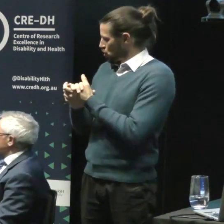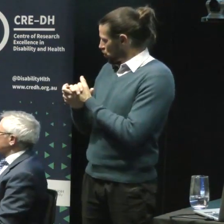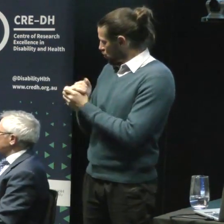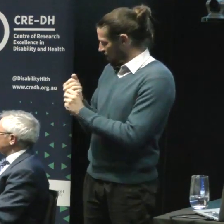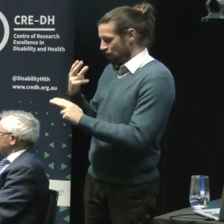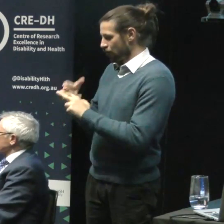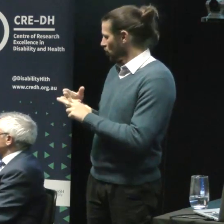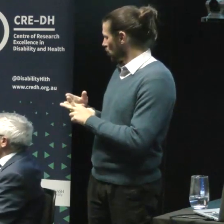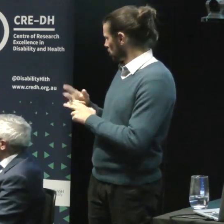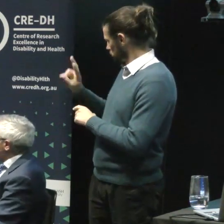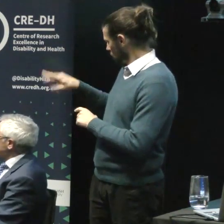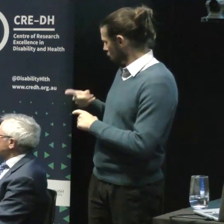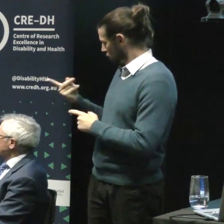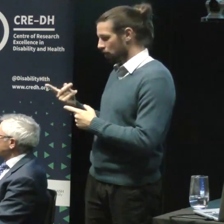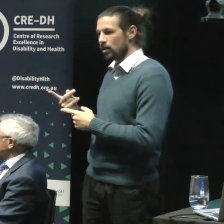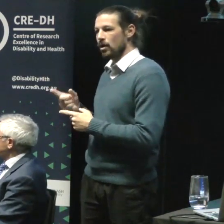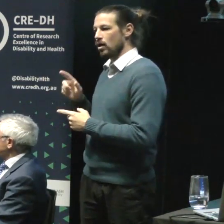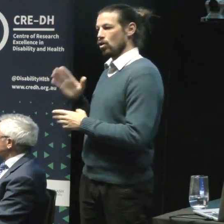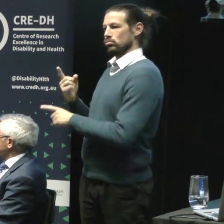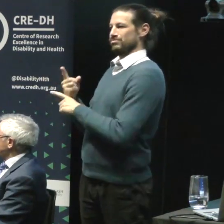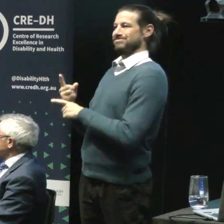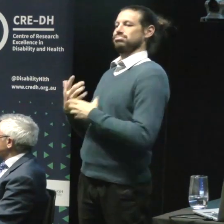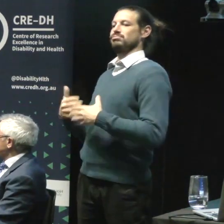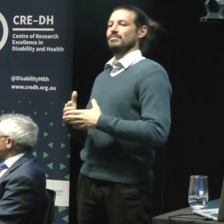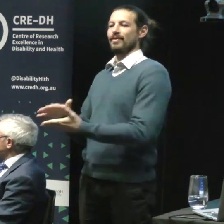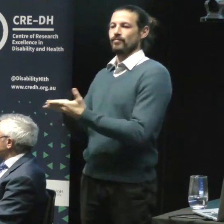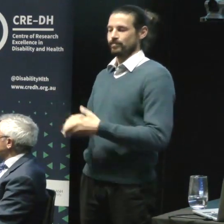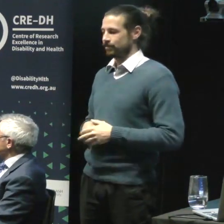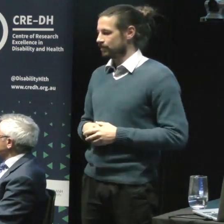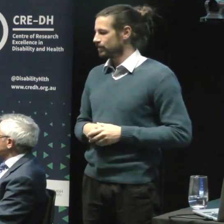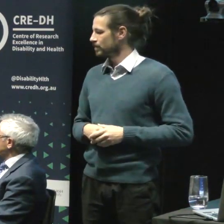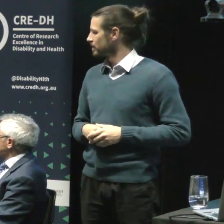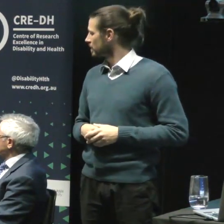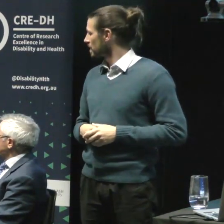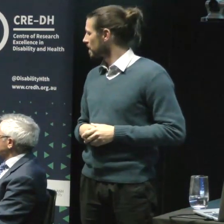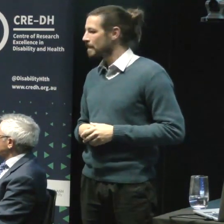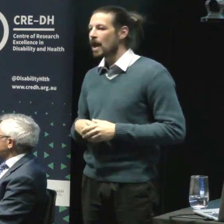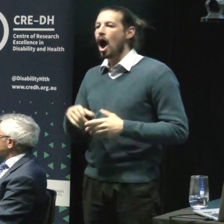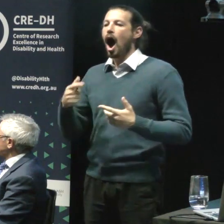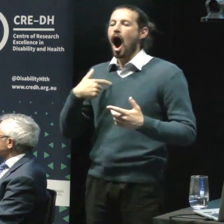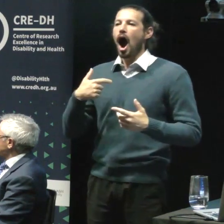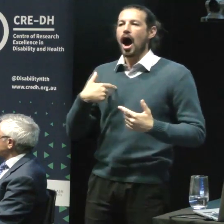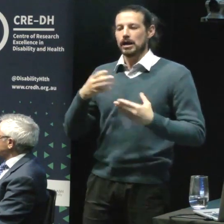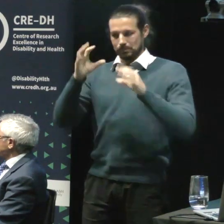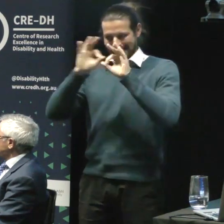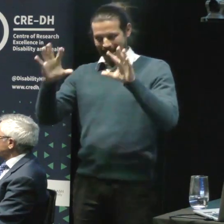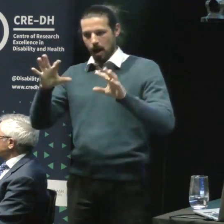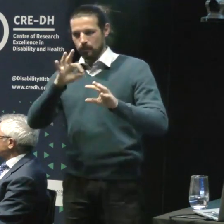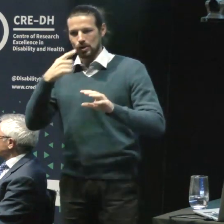to George and David. Those are very helpful contributions. I mean, I wasn't saying that you couldn't be friends with your support worker. I certainly